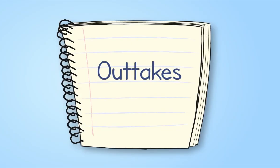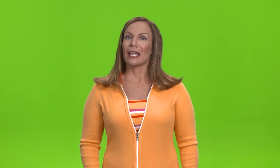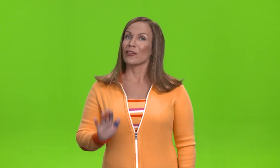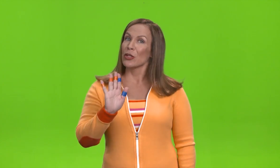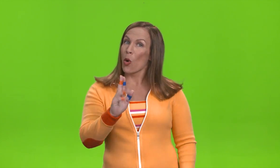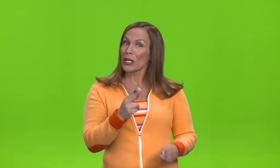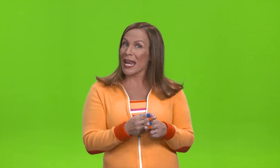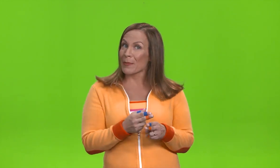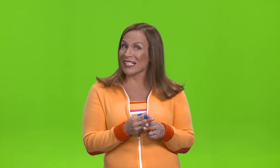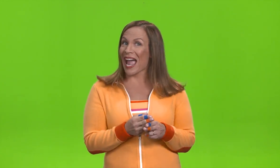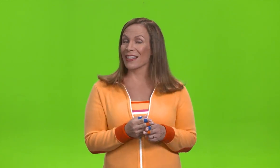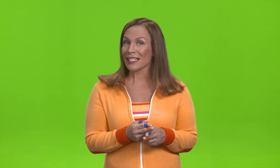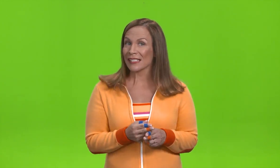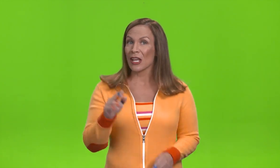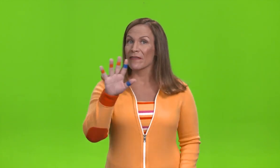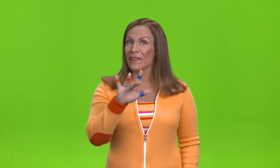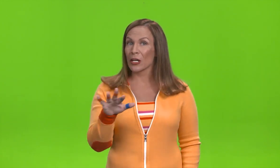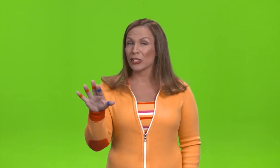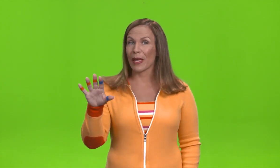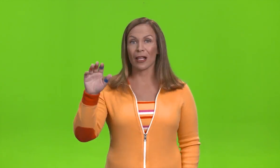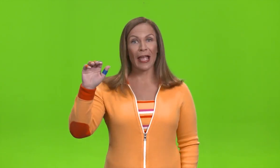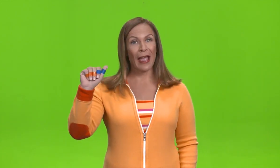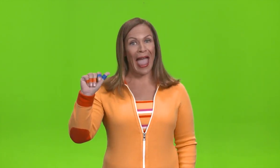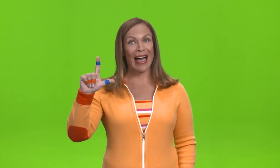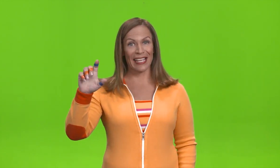If your name is Alex, fingerspell Alex.